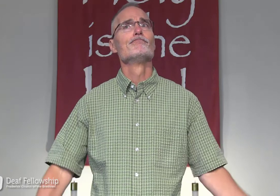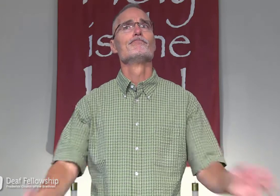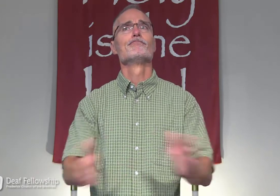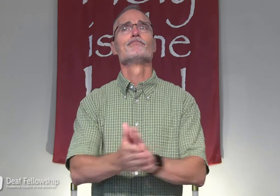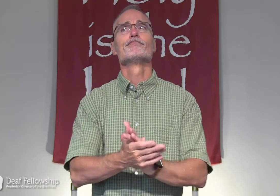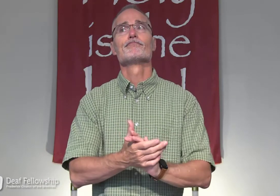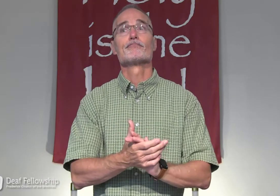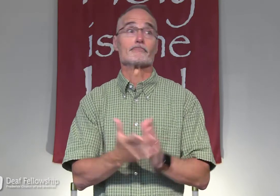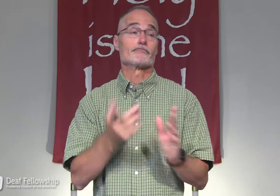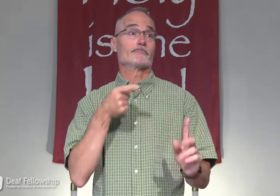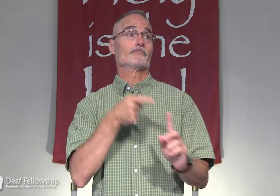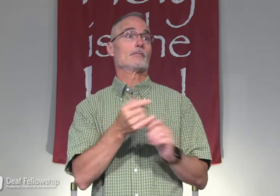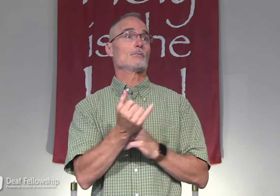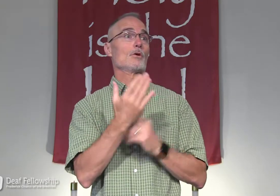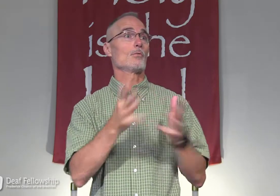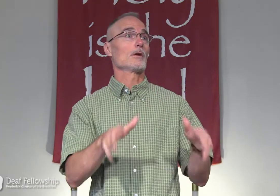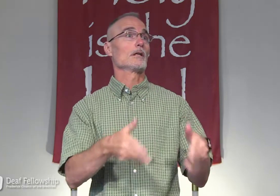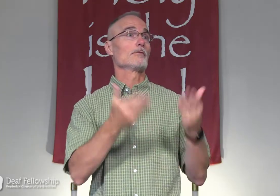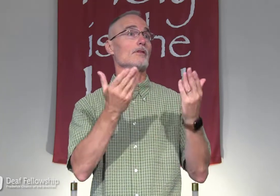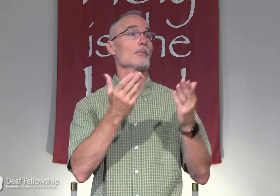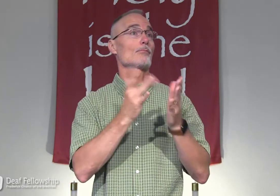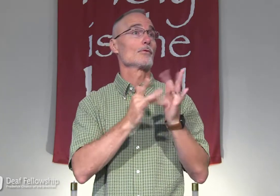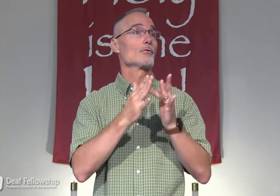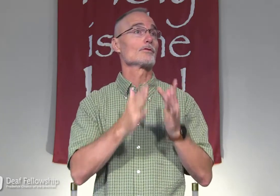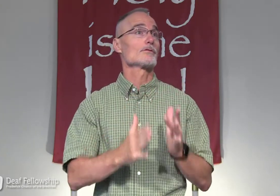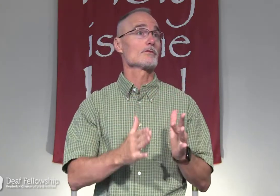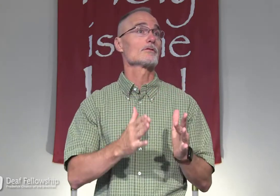but for your people collectively.